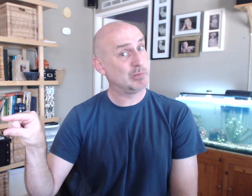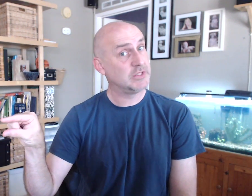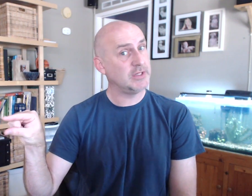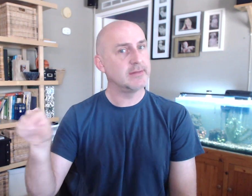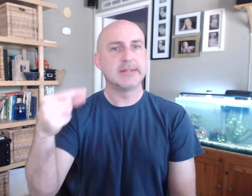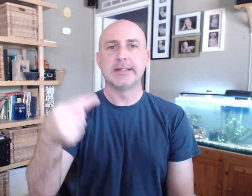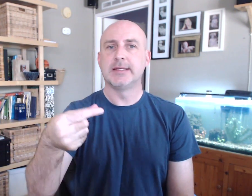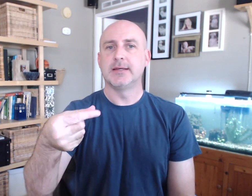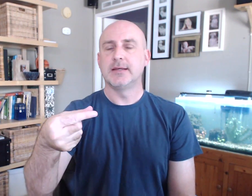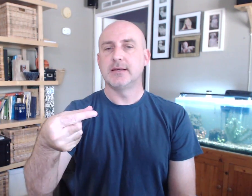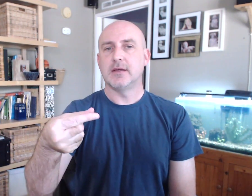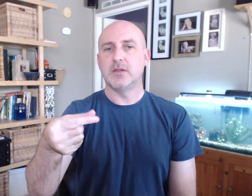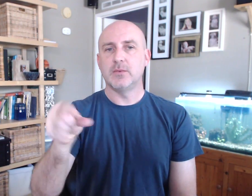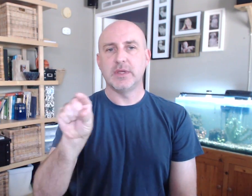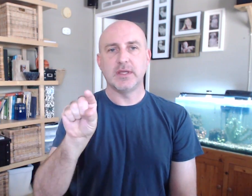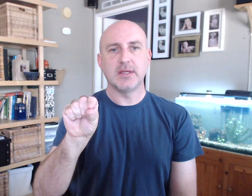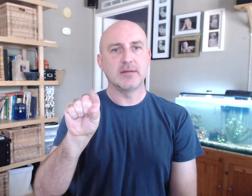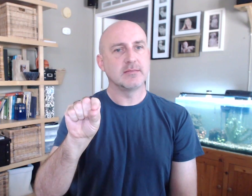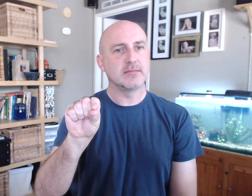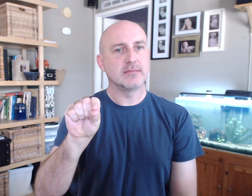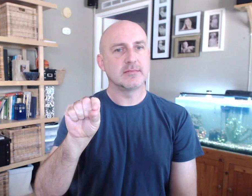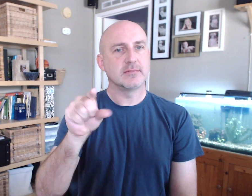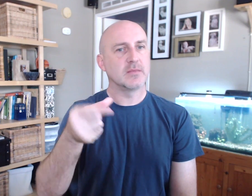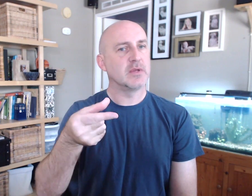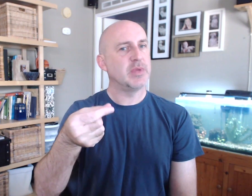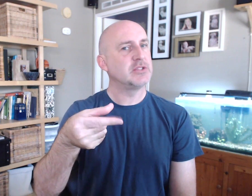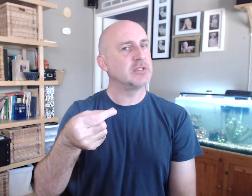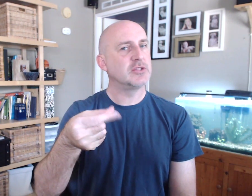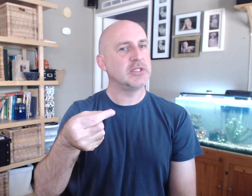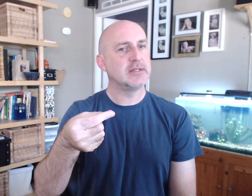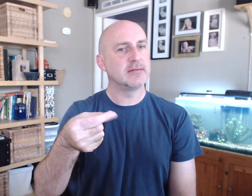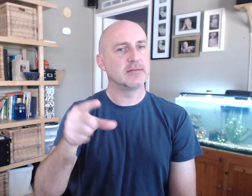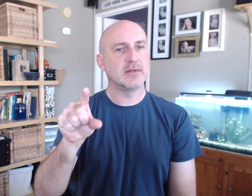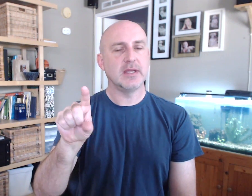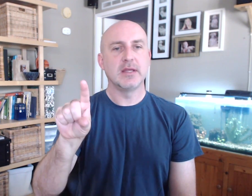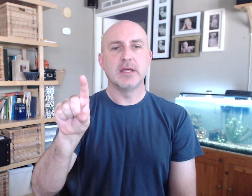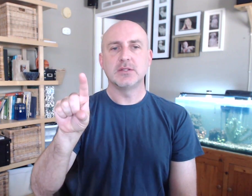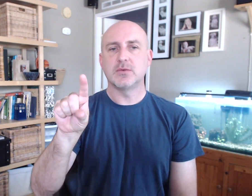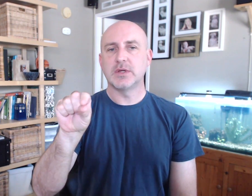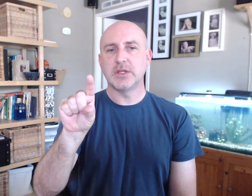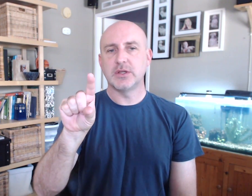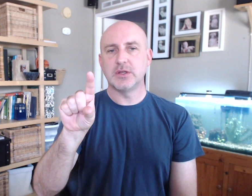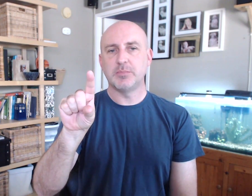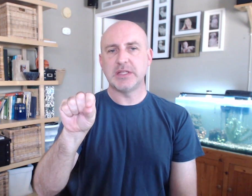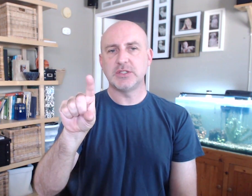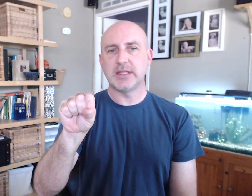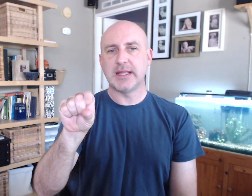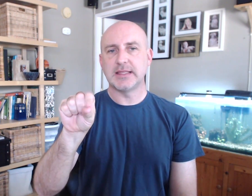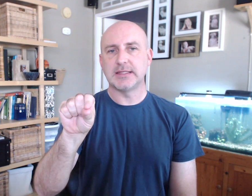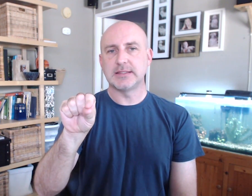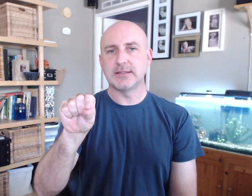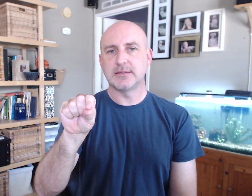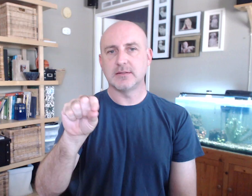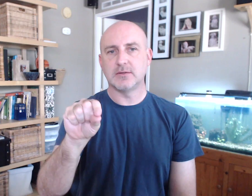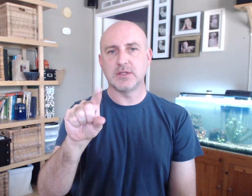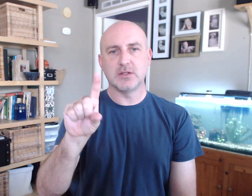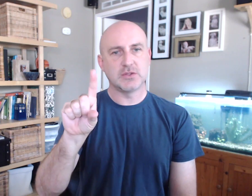G. Only we're going to pinch it G. Okay. So we're going to pinch it like this, horizontal,